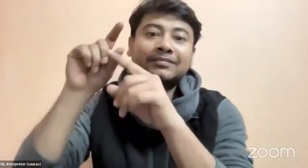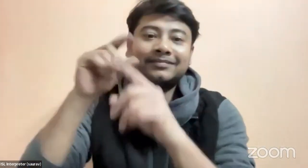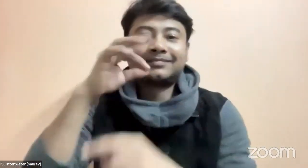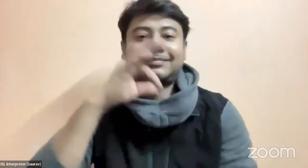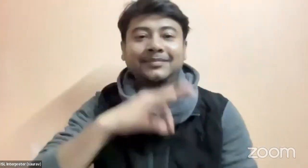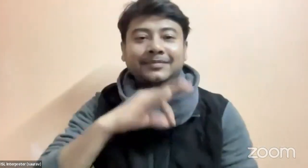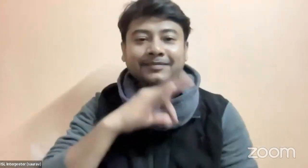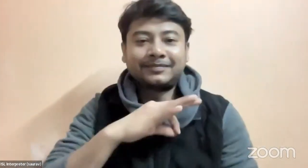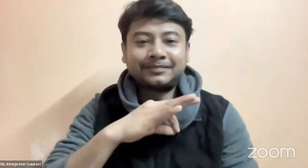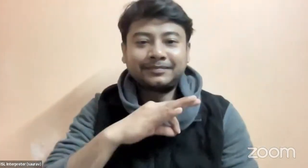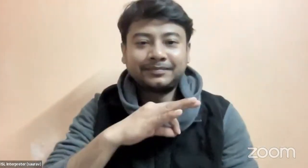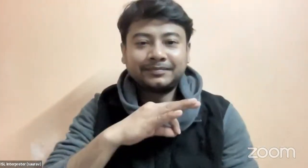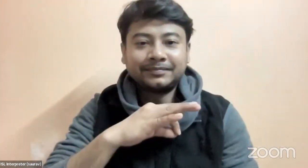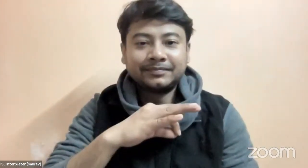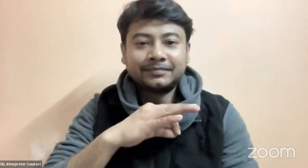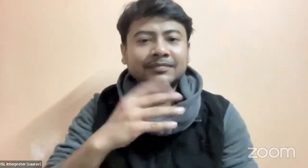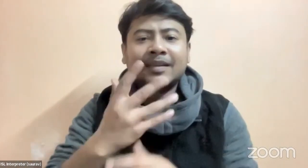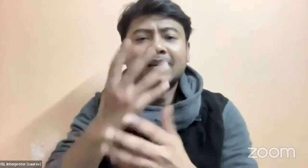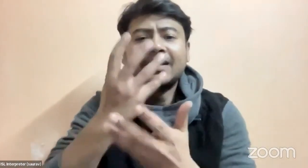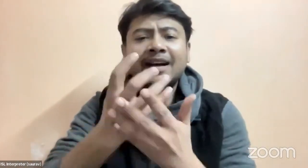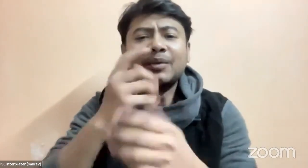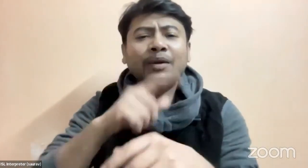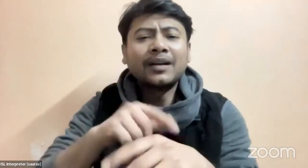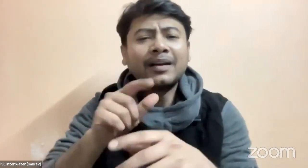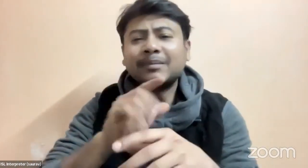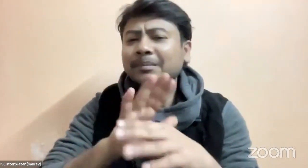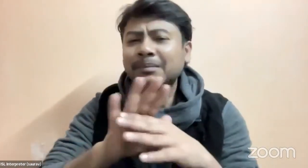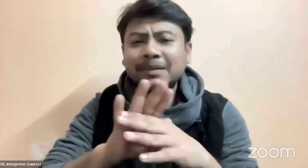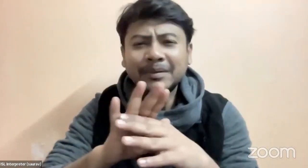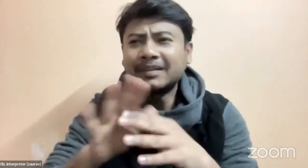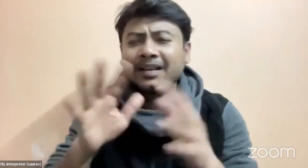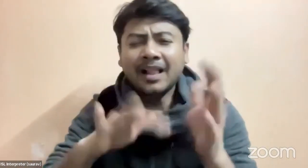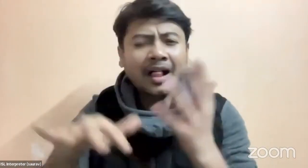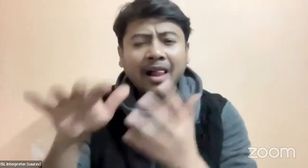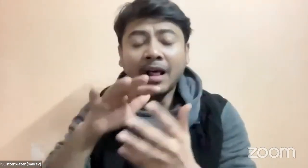As we had discussed in our previous session,